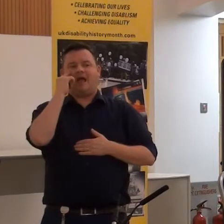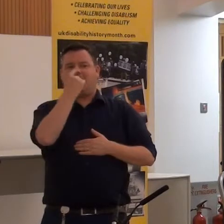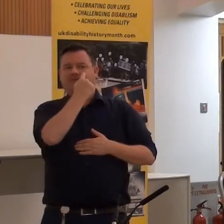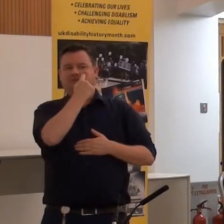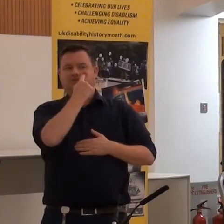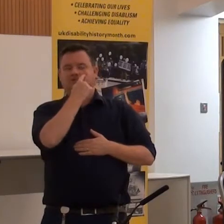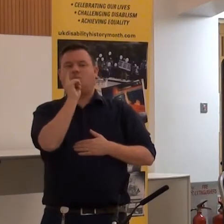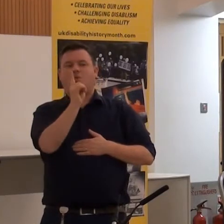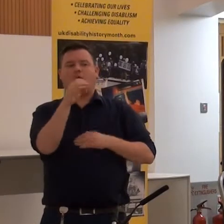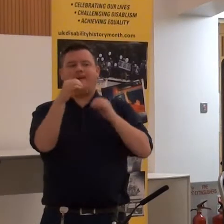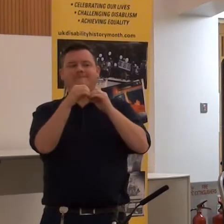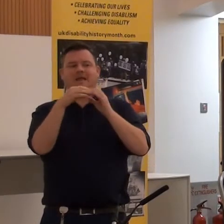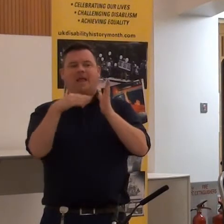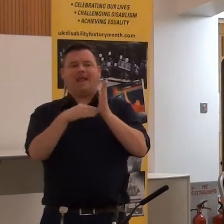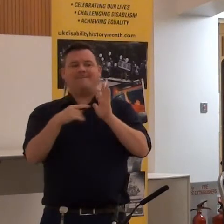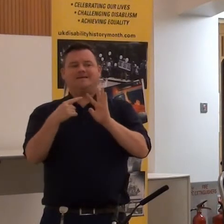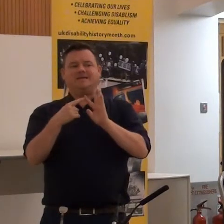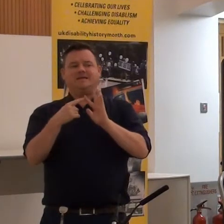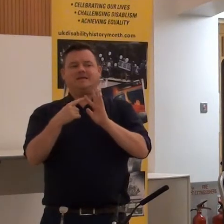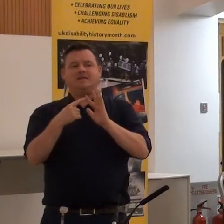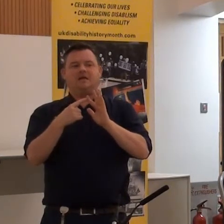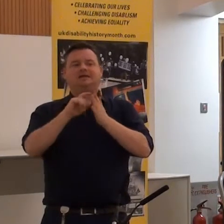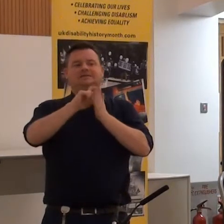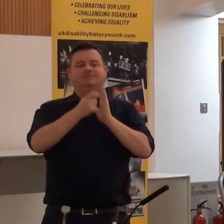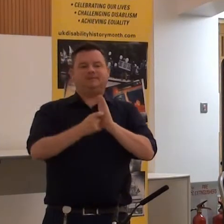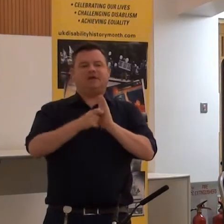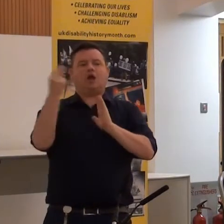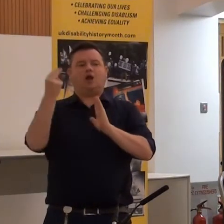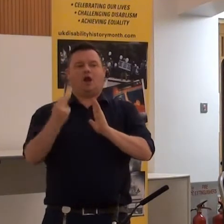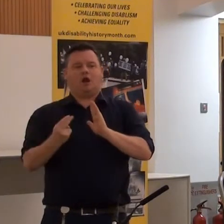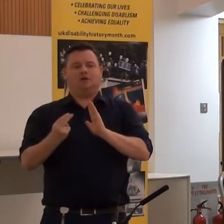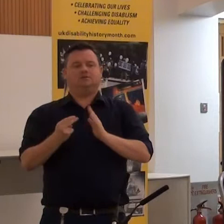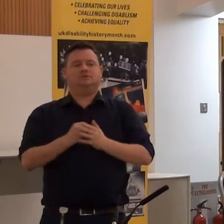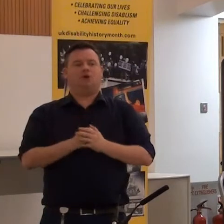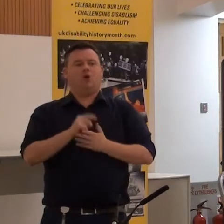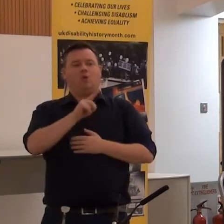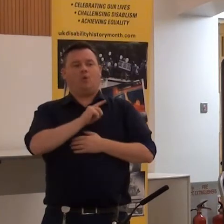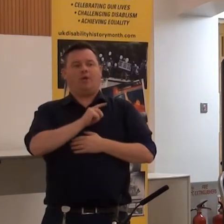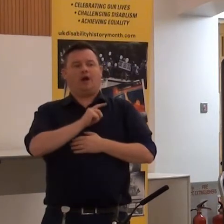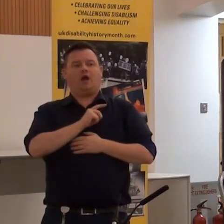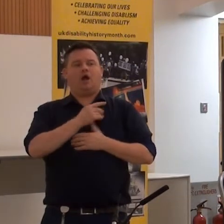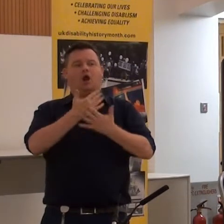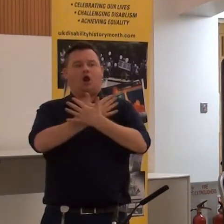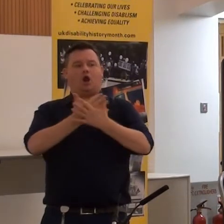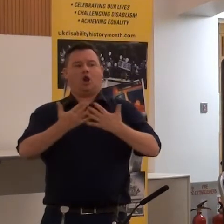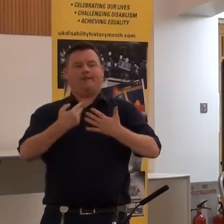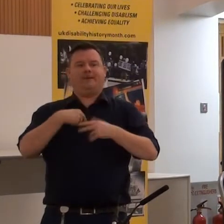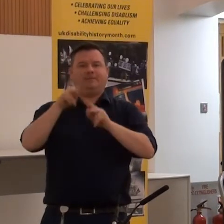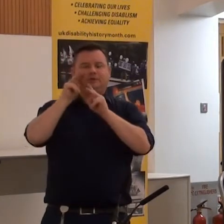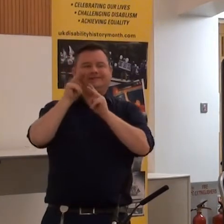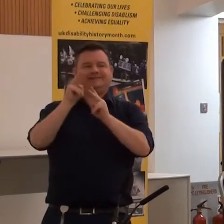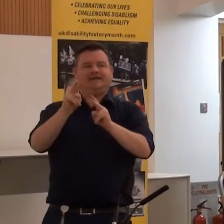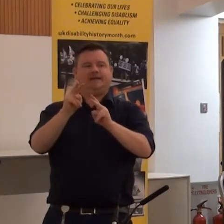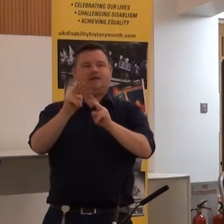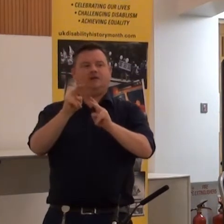representation, disabled representation in art? Because it seems to me that a lot of the people that we were seeing in the